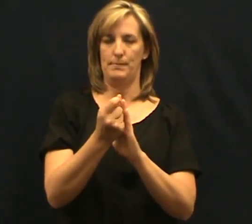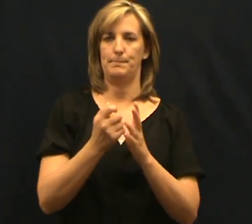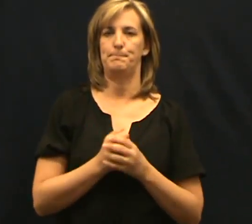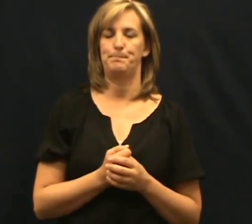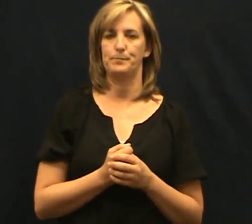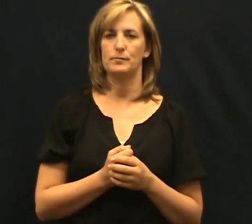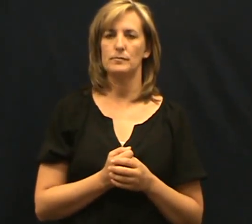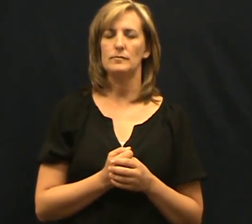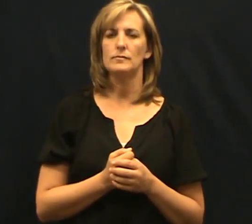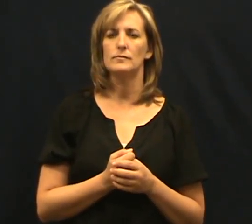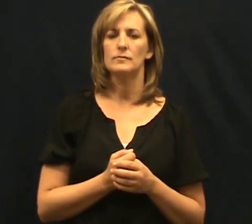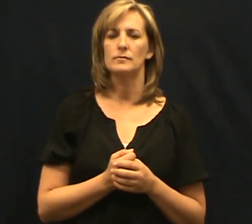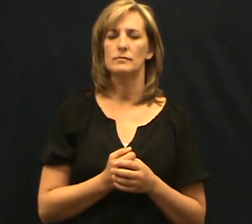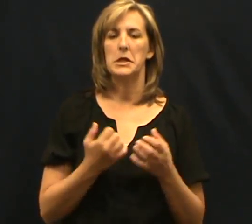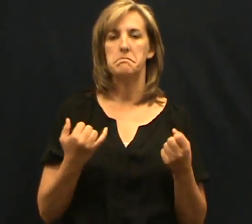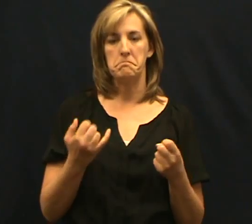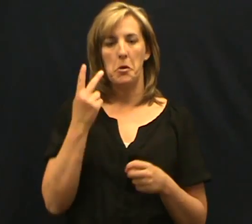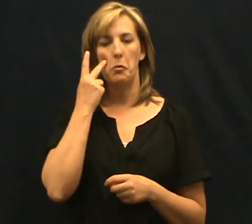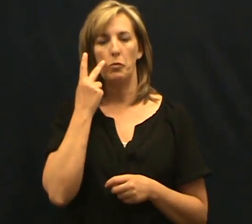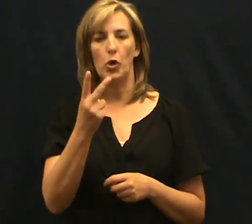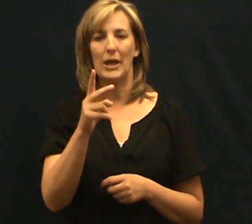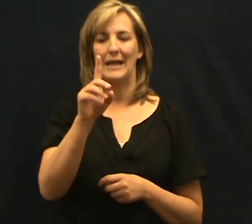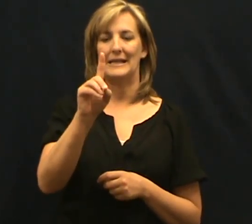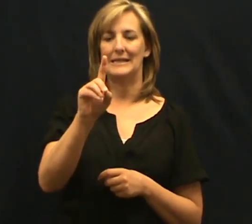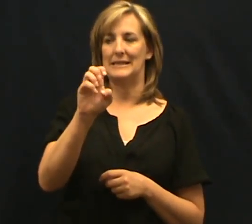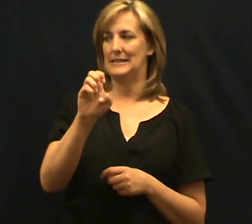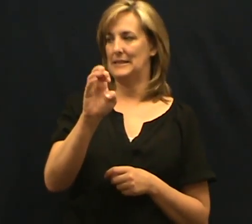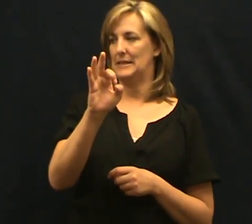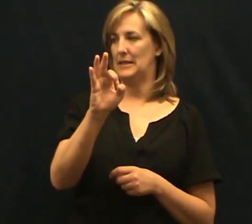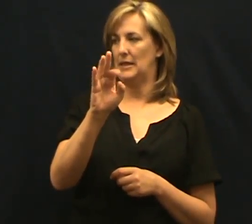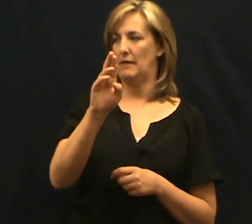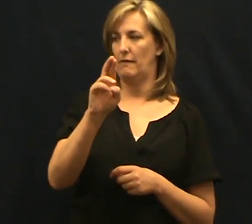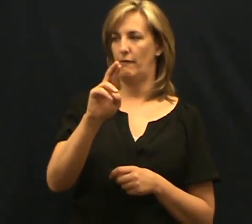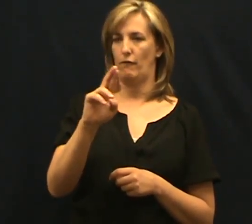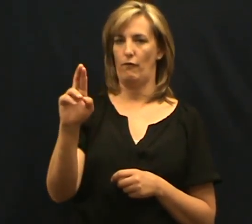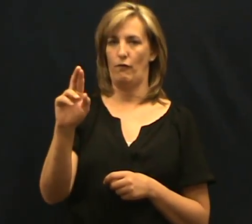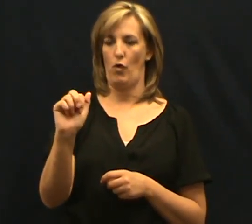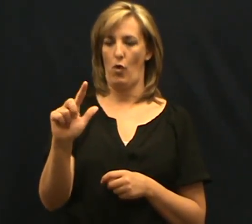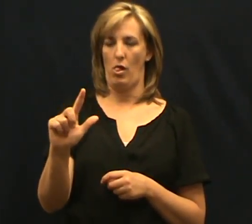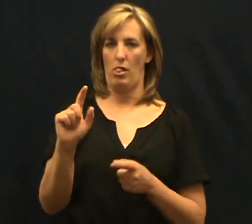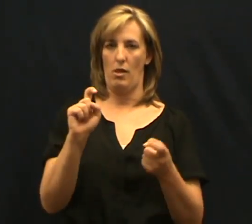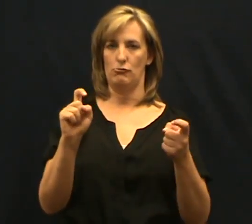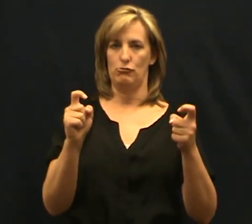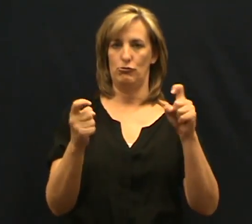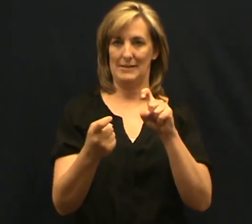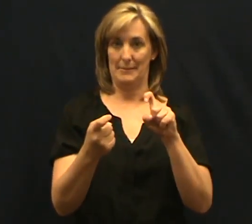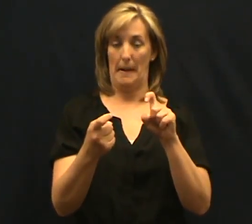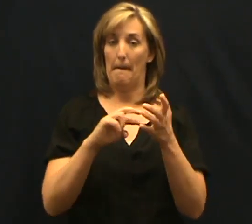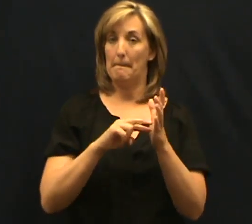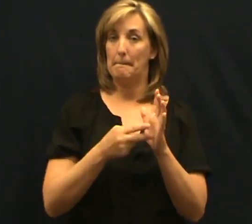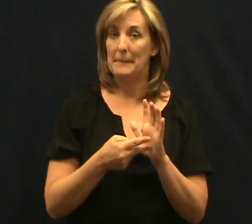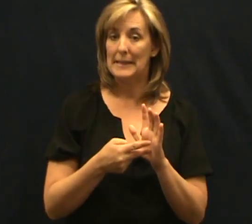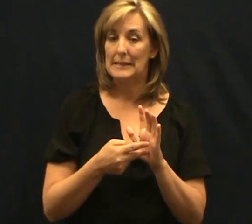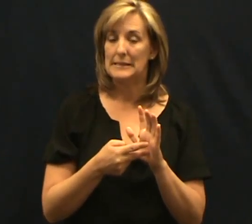Let's look at deferral adjustments. An expense or revenue has been deferred if we've postponed reporting it on the